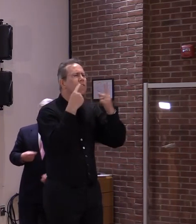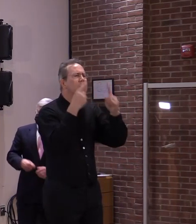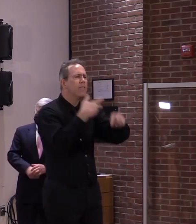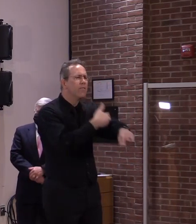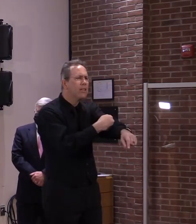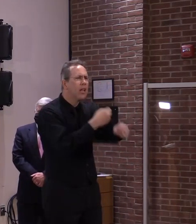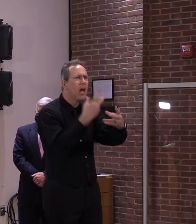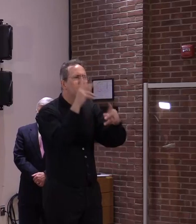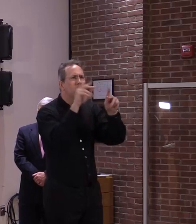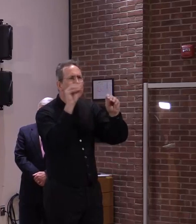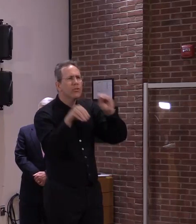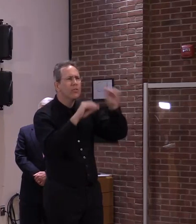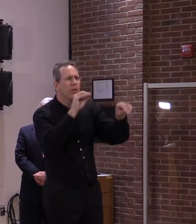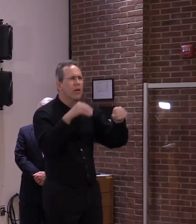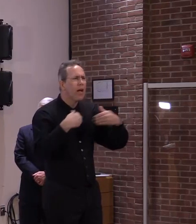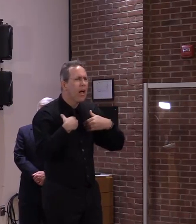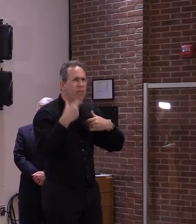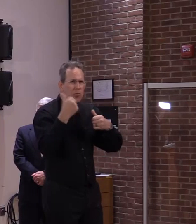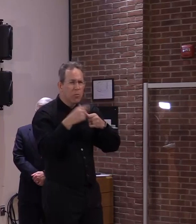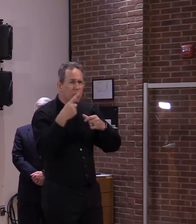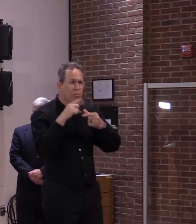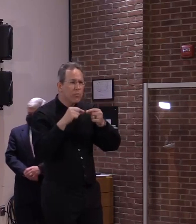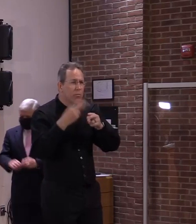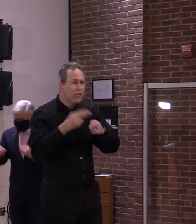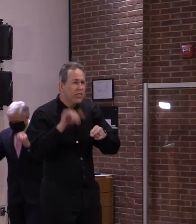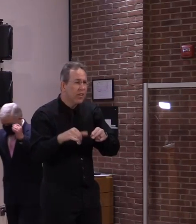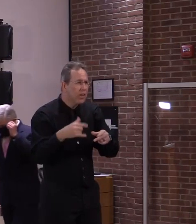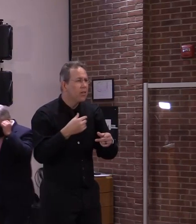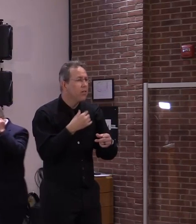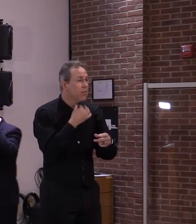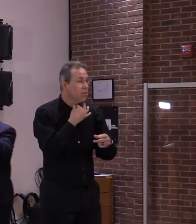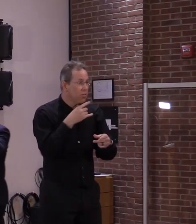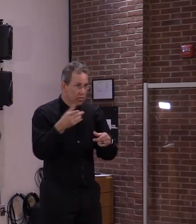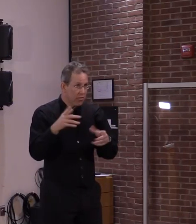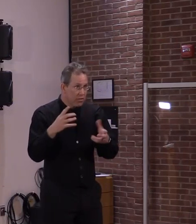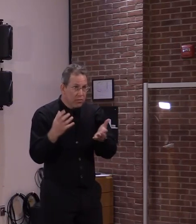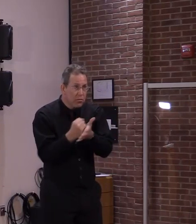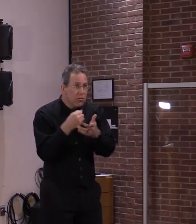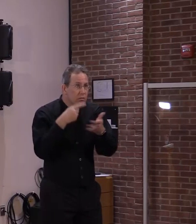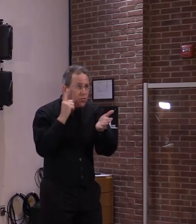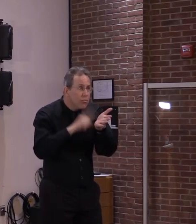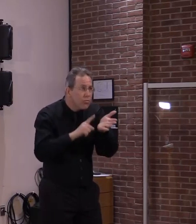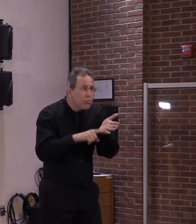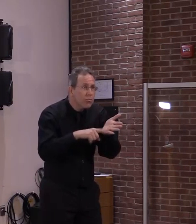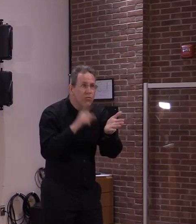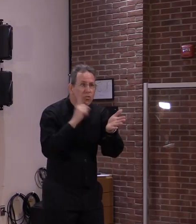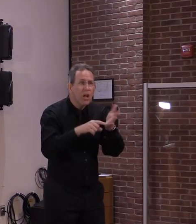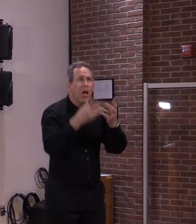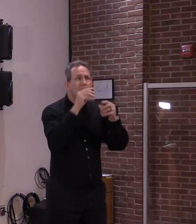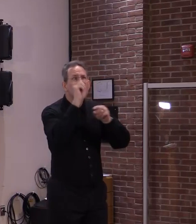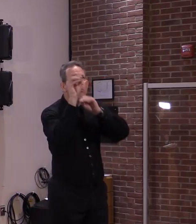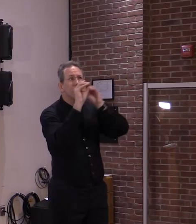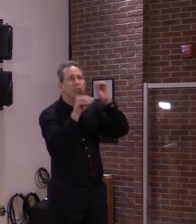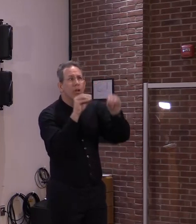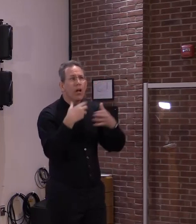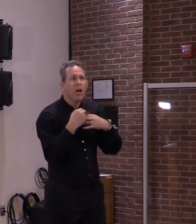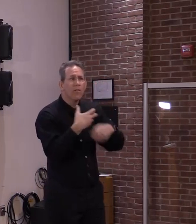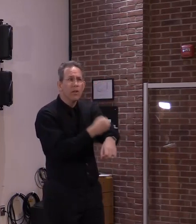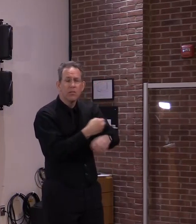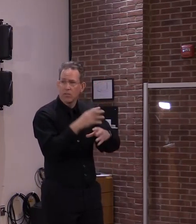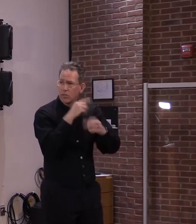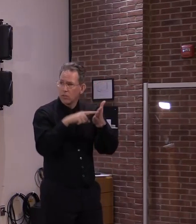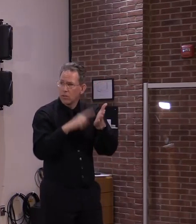you made too much of a comment. Have you had a chance to do that before I jump into my two questions for today, or are you still